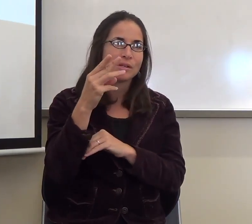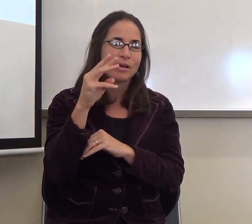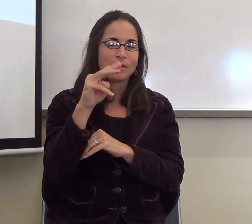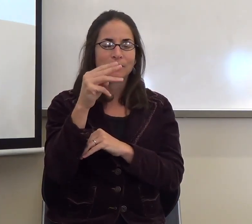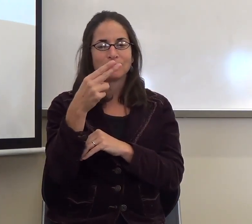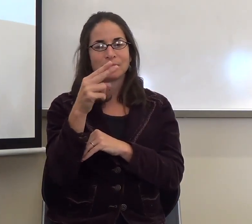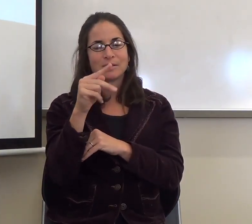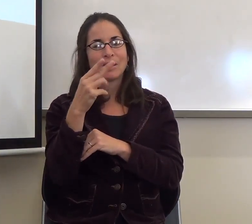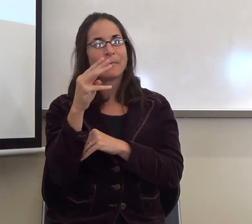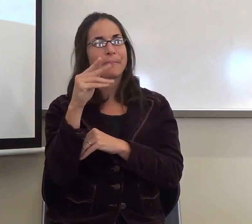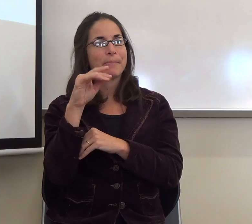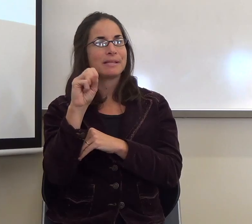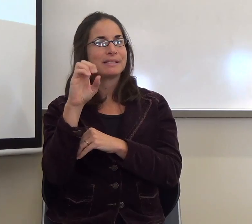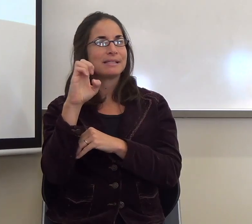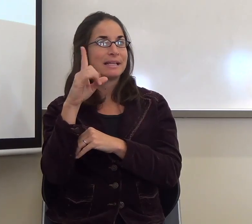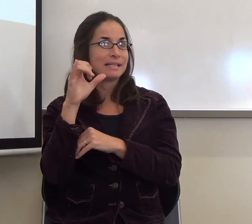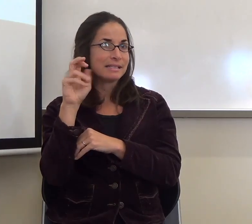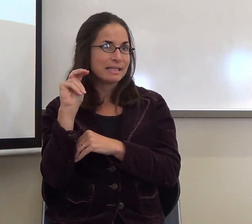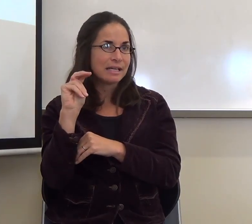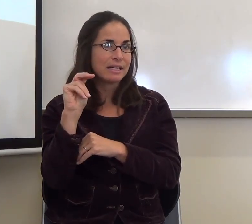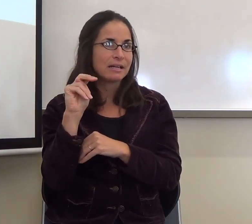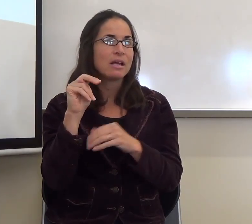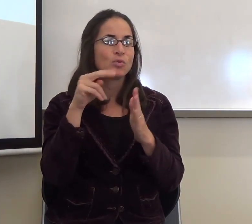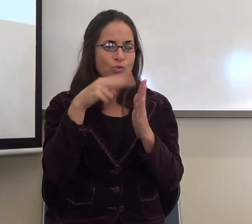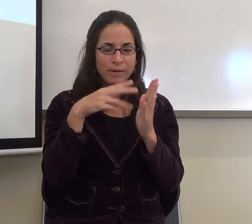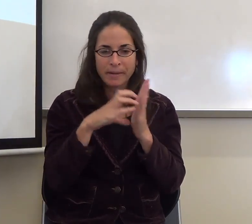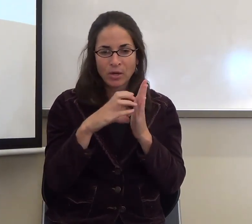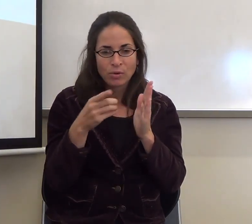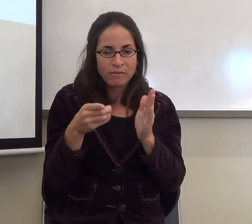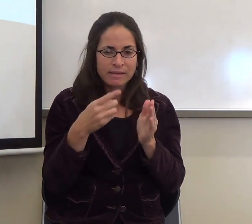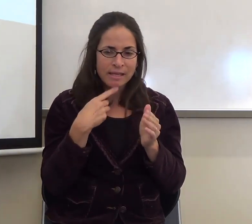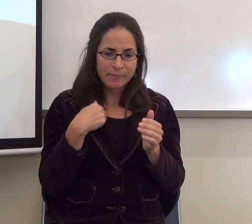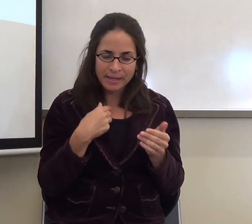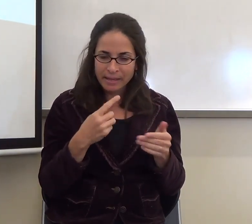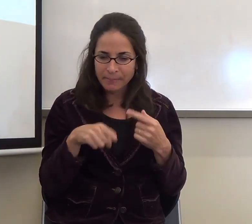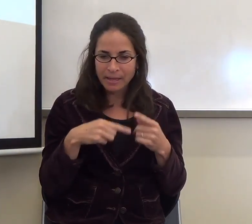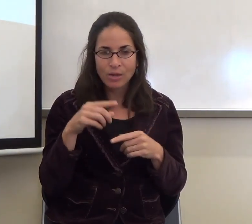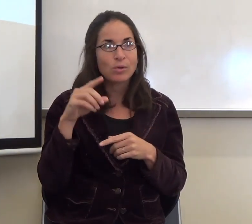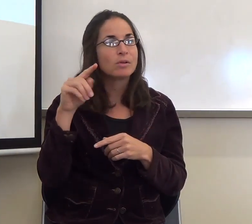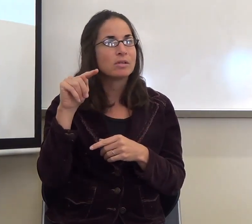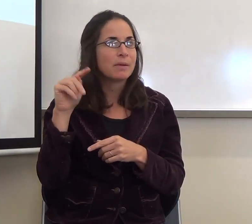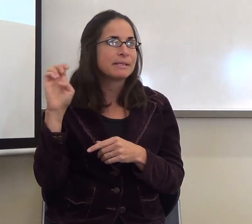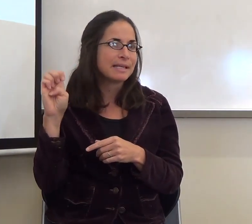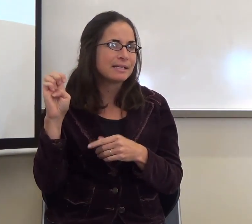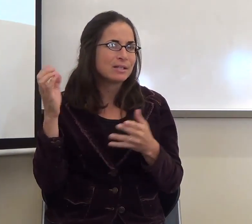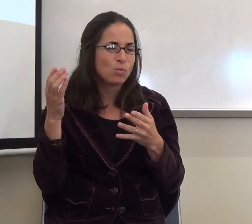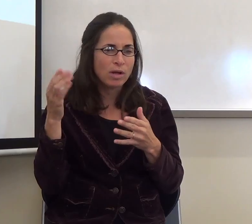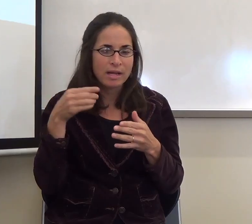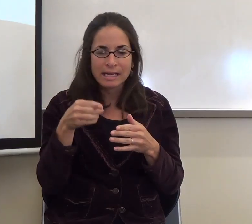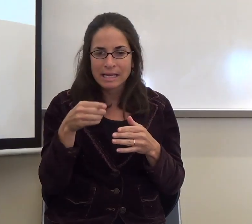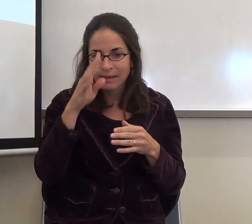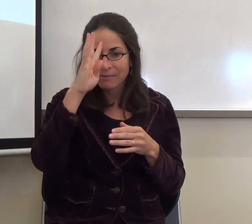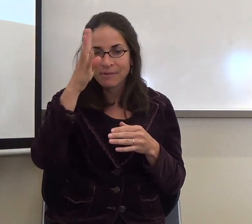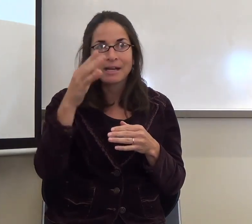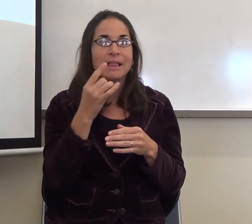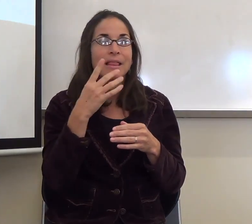you ask yourself, okay, what's it telling me about Thomas Edison? It's telling me that he didn't only invent the light bulb, he invented the electric